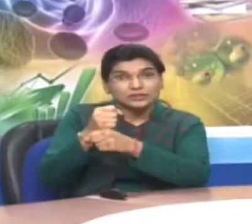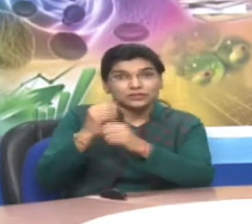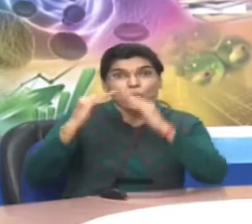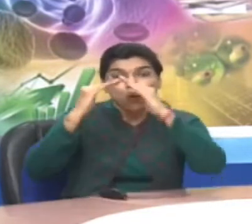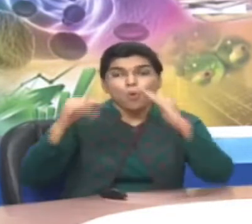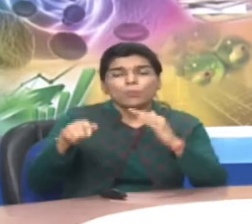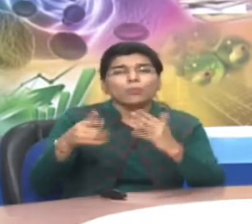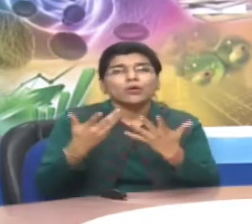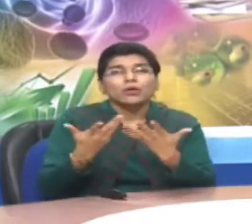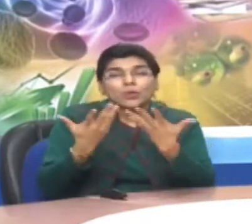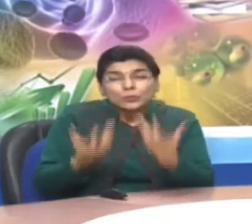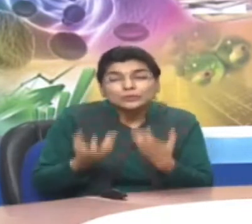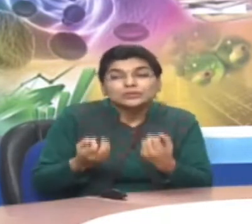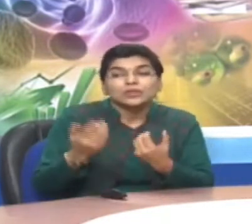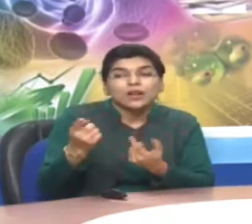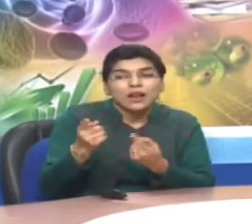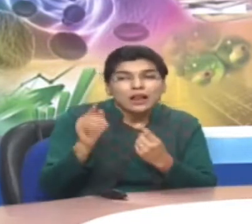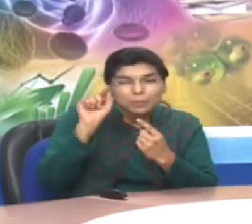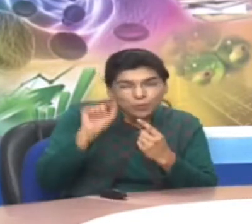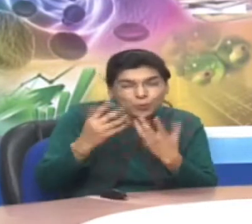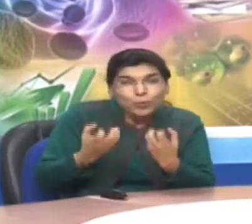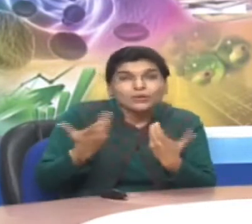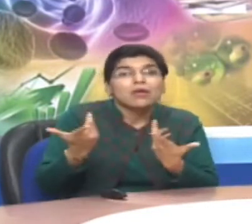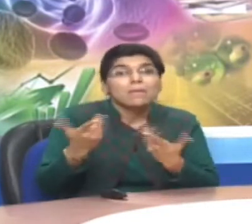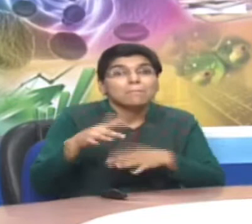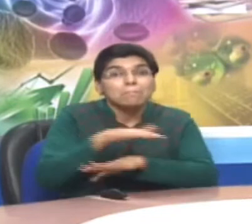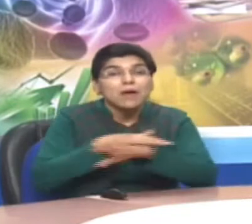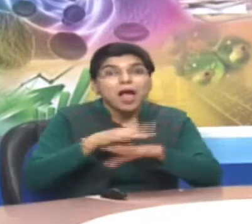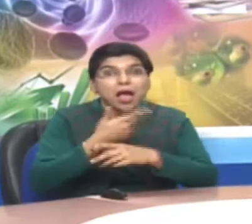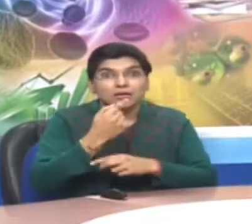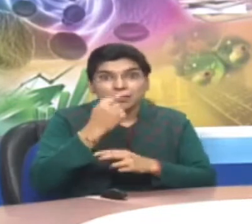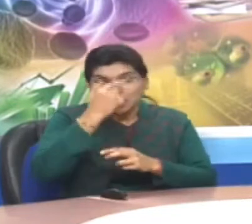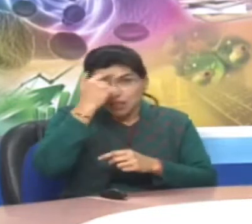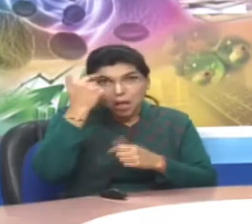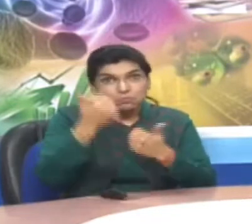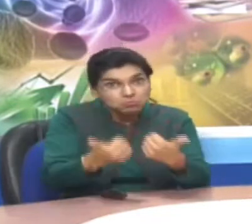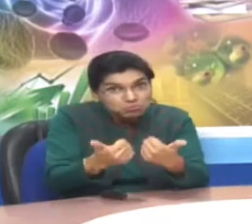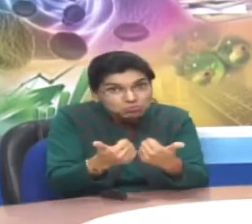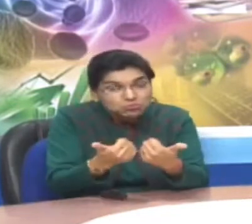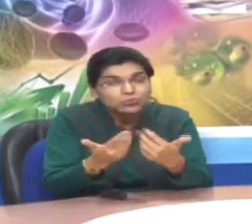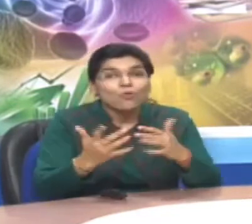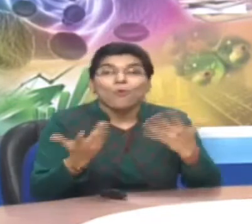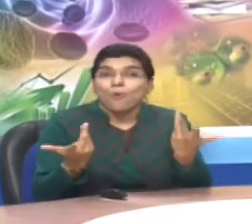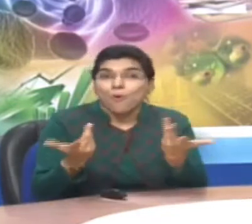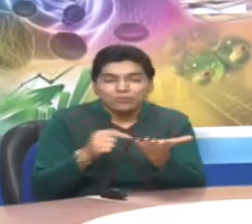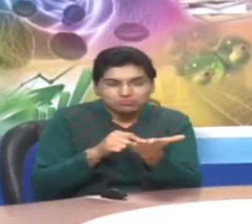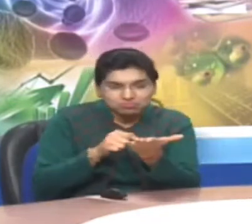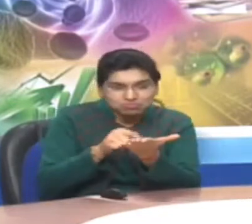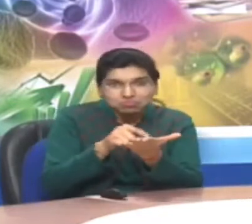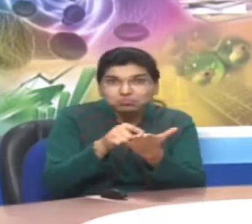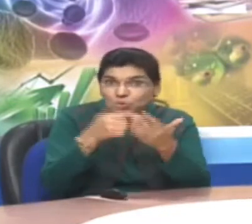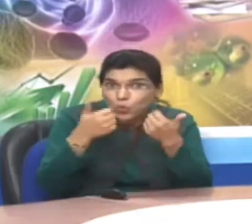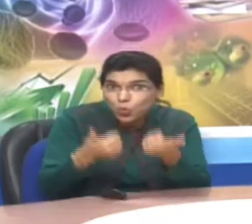scene, we will understand that what brings the intruder to Gerard's house: chance,